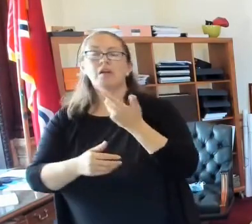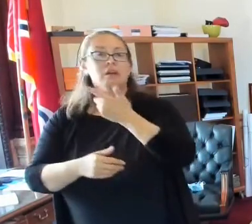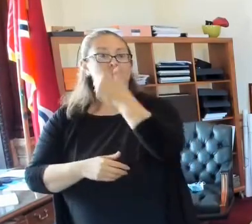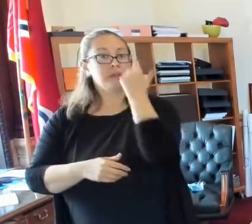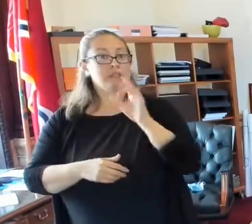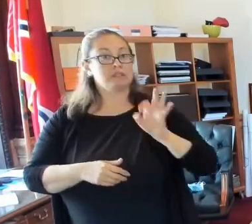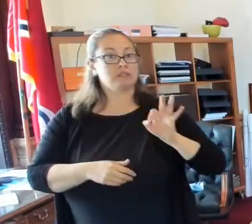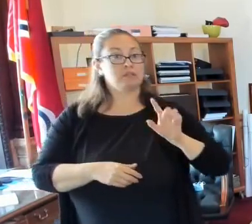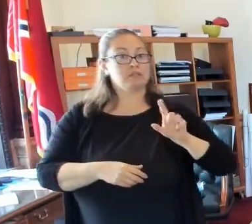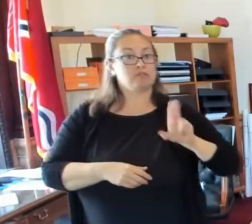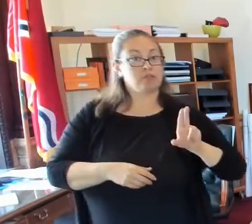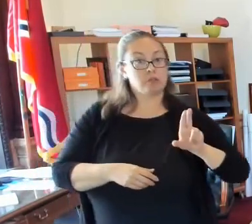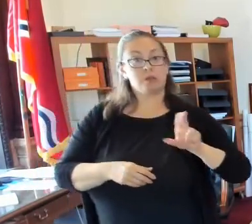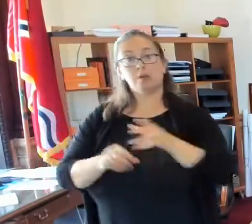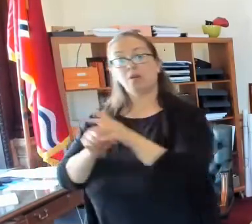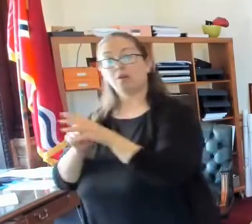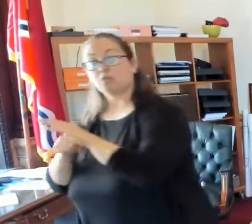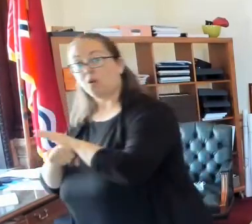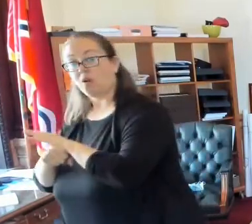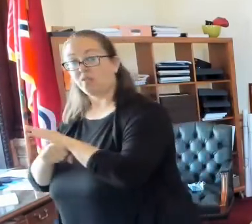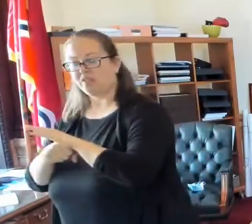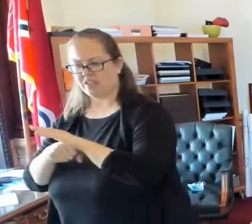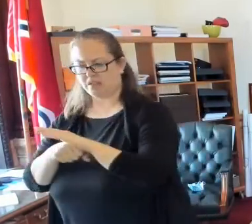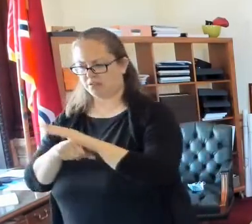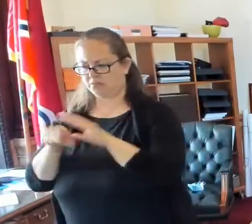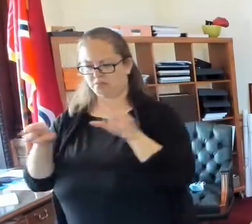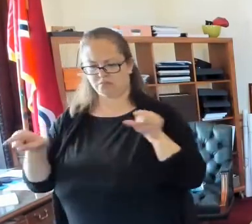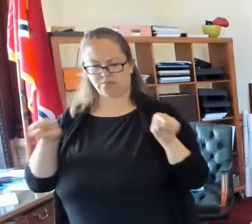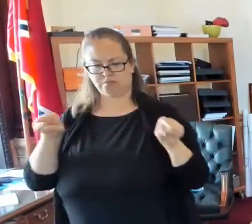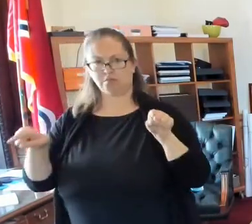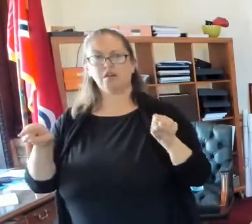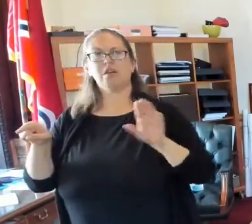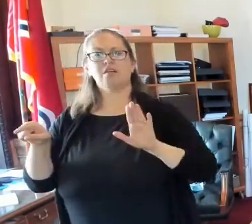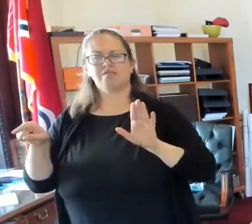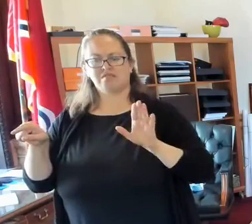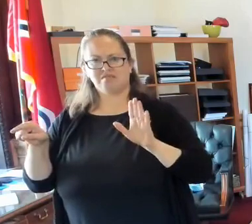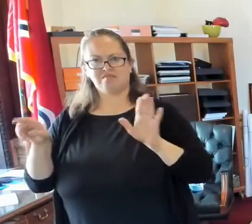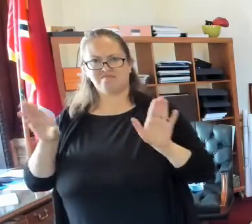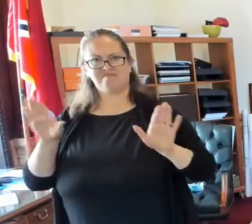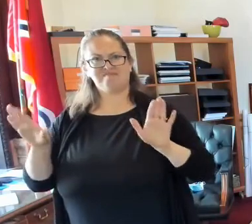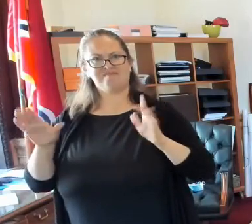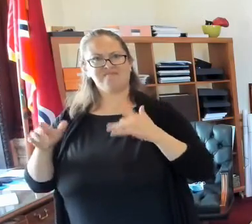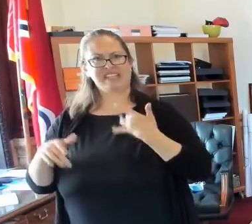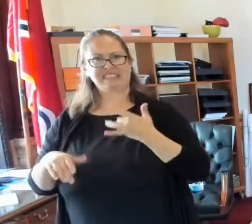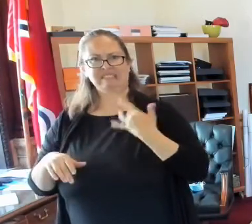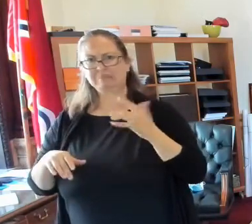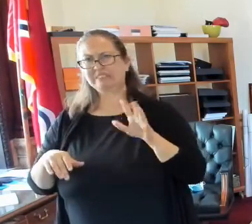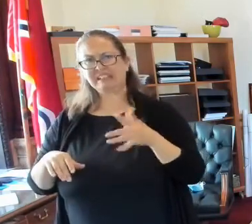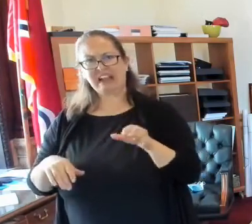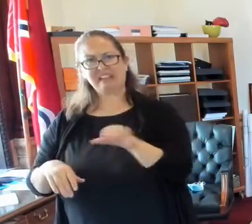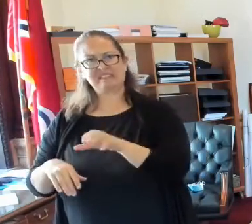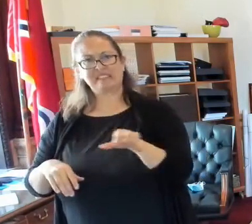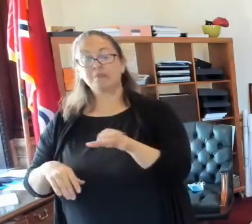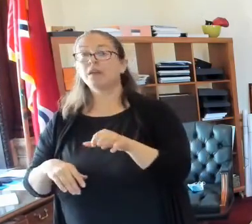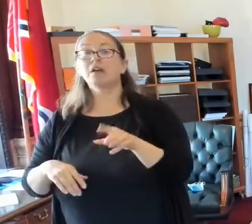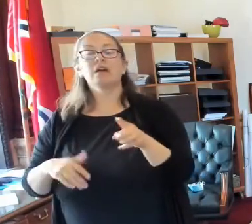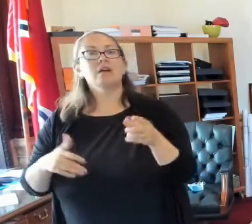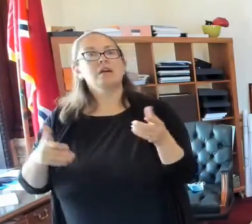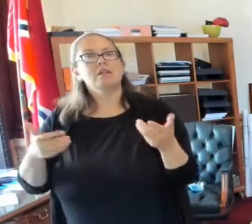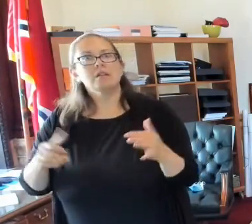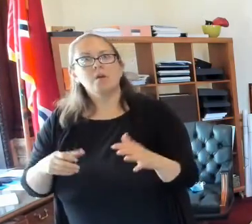COVID symptomatically are somewhat close. And so certainly you don't want to get the flu and